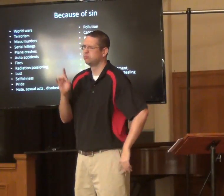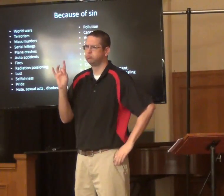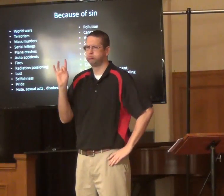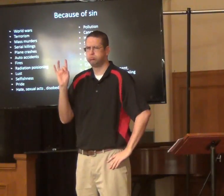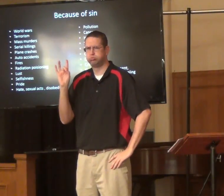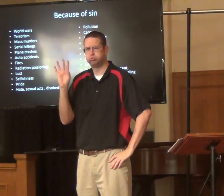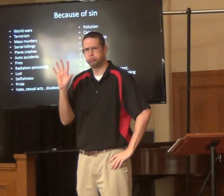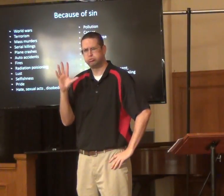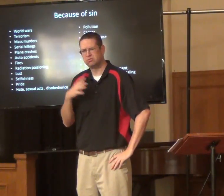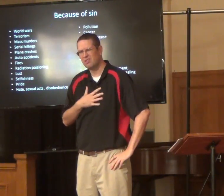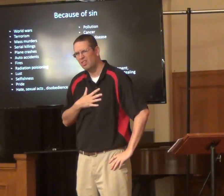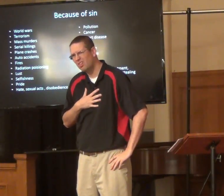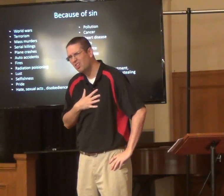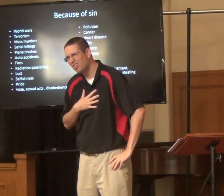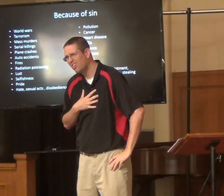discouraging and heartbreaking.